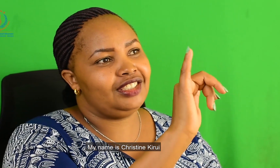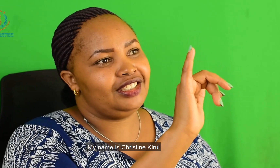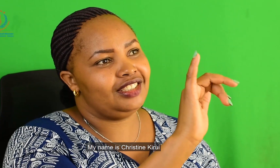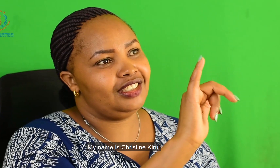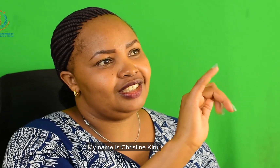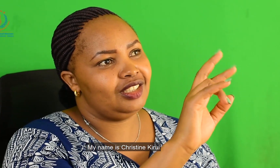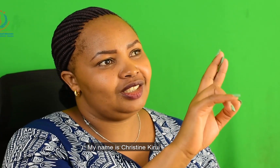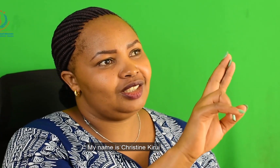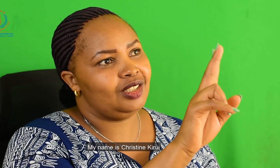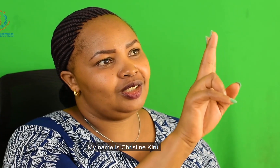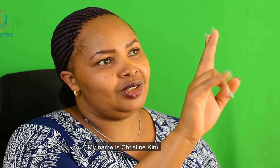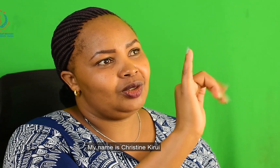Kirui.